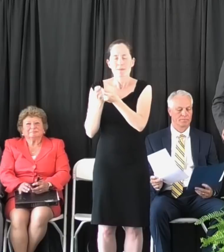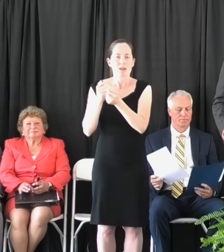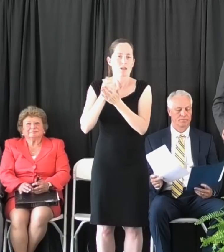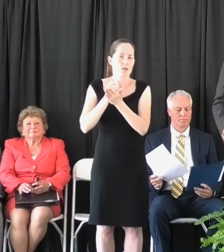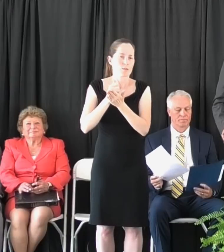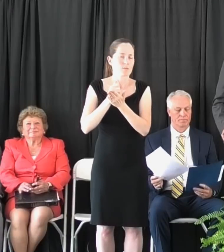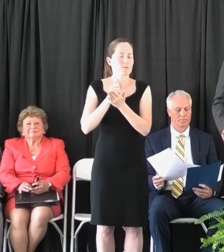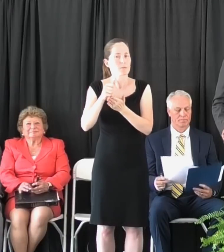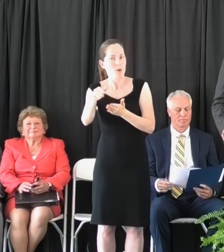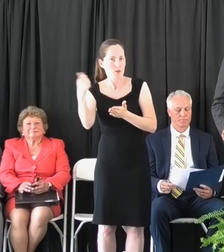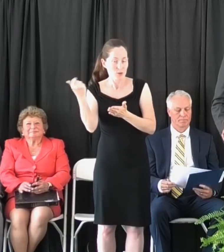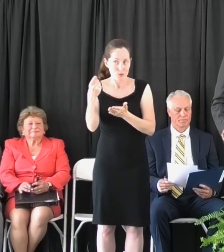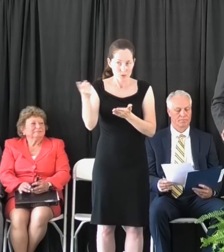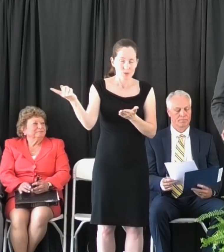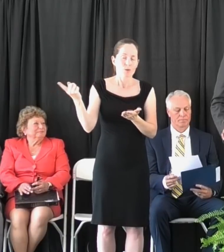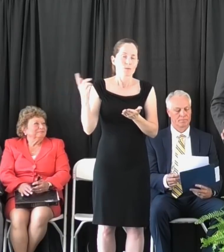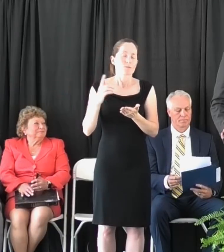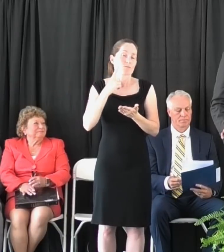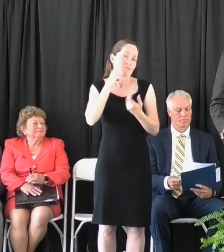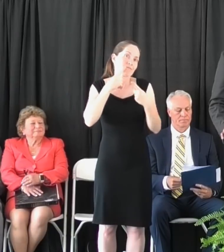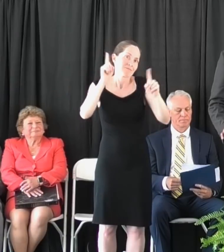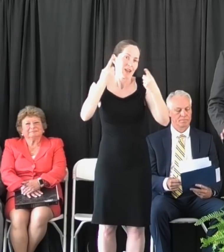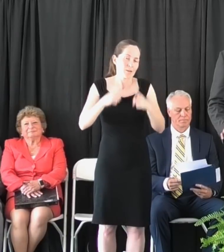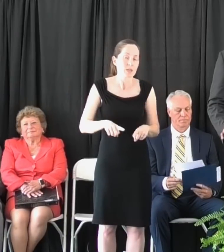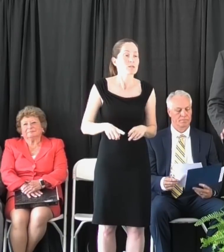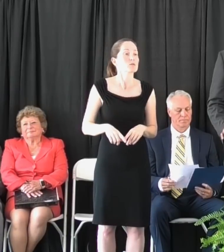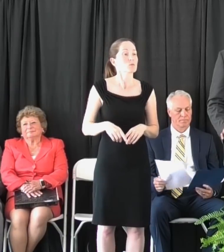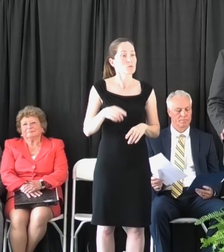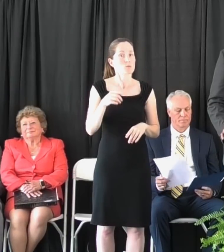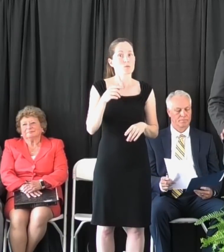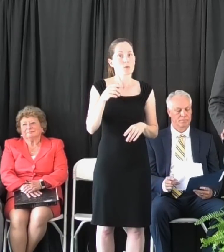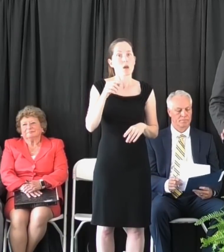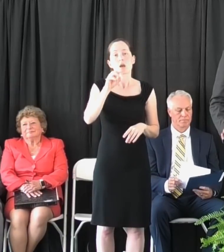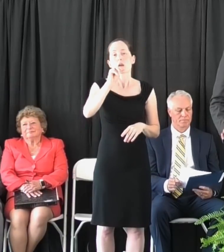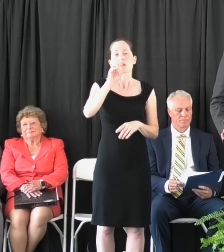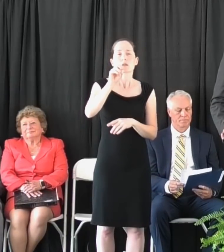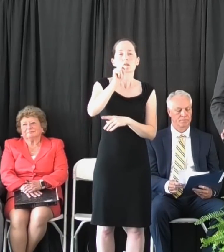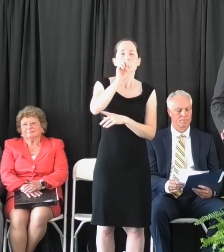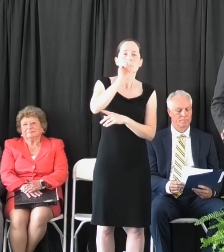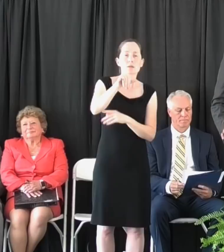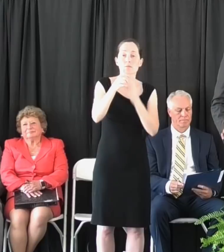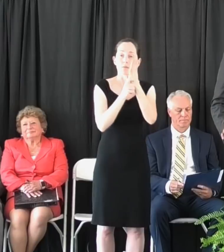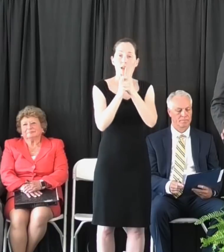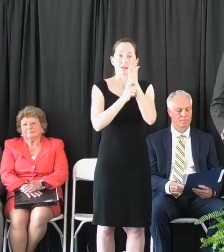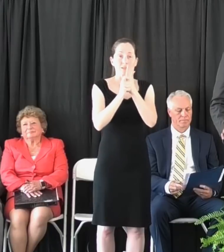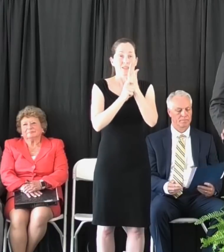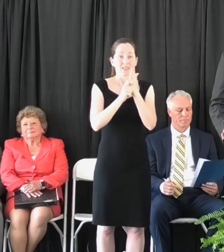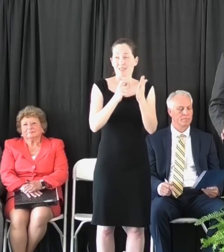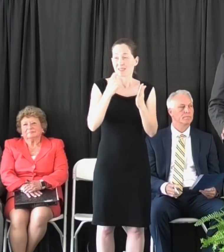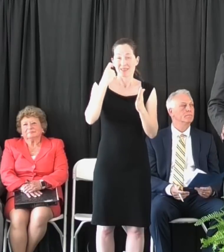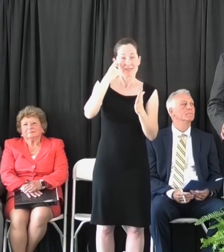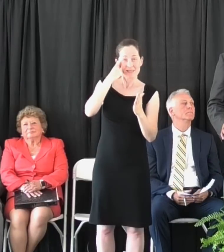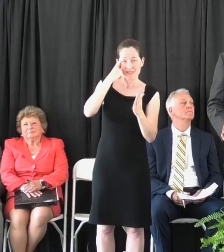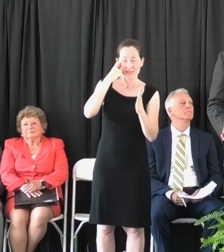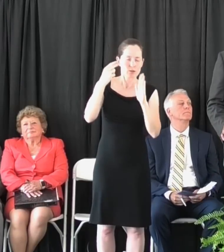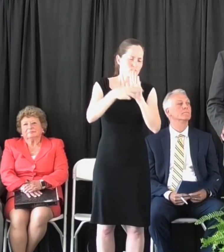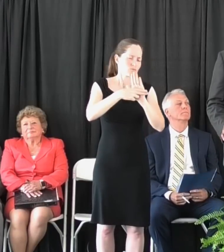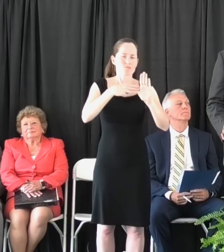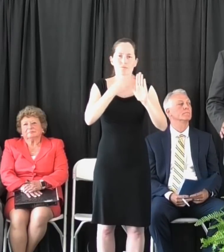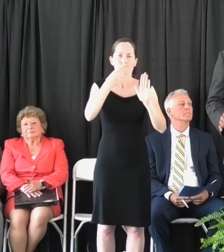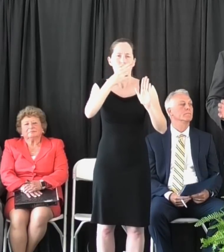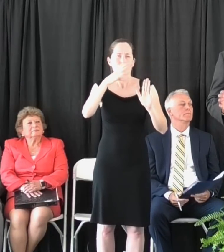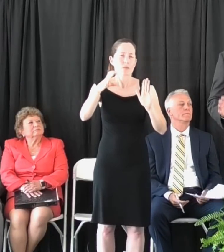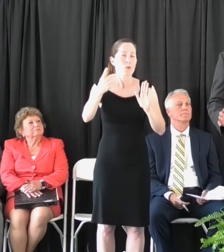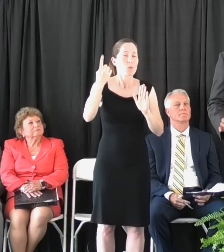Money Magazine named Howard County the best place to live in the country. Howard County is a progressive county, and now we will